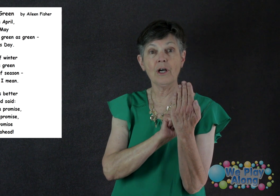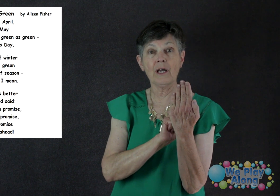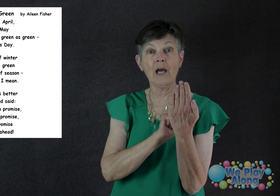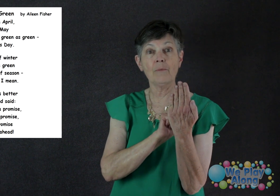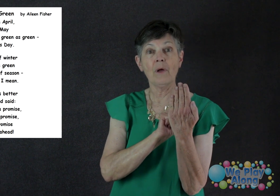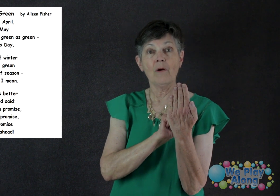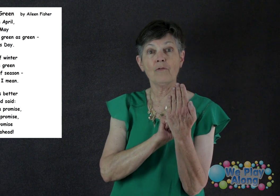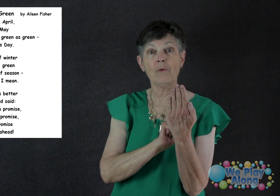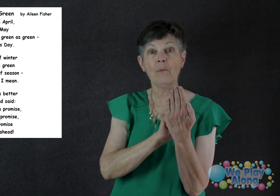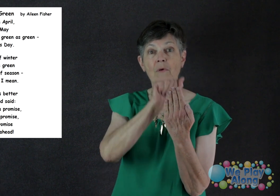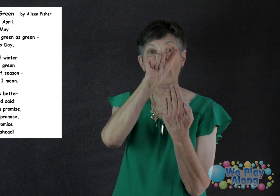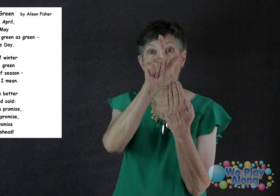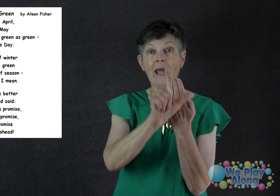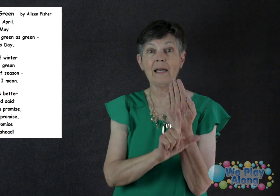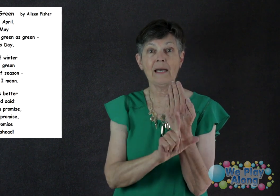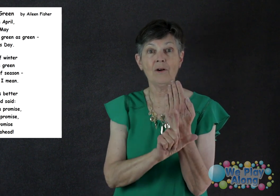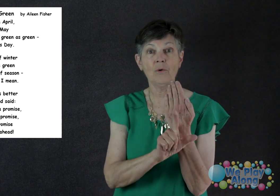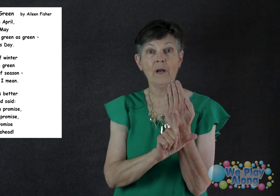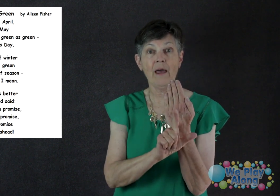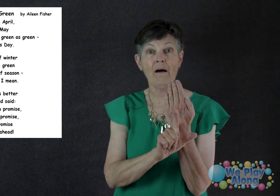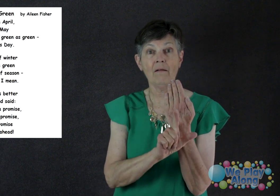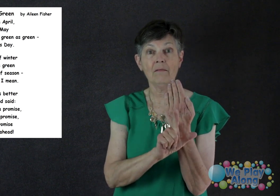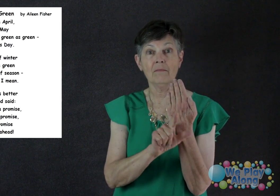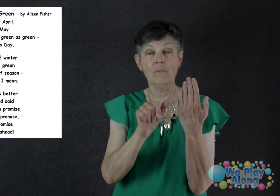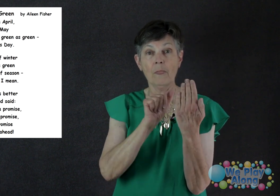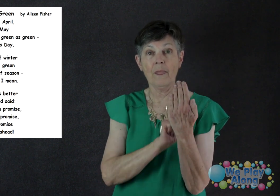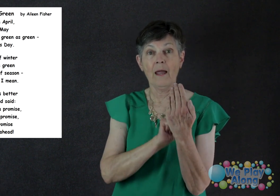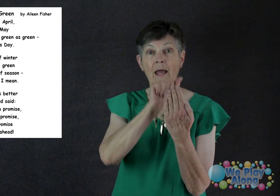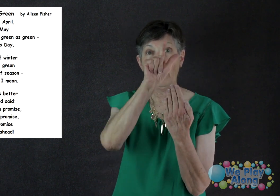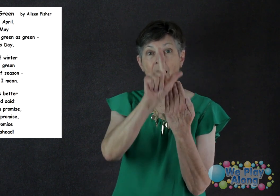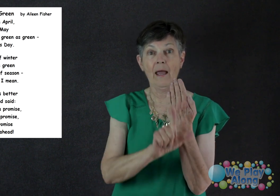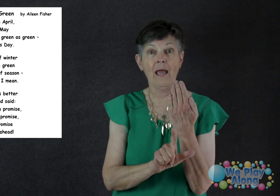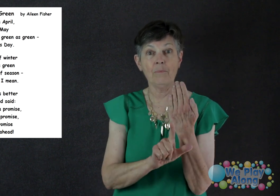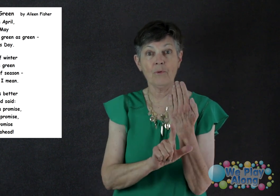going to come from with an A and down to an L. April,